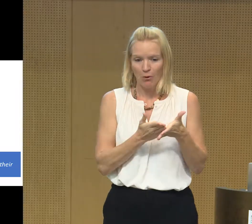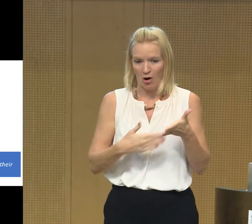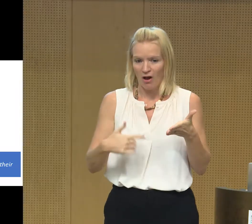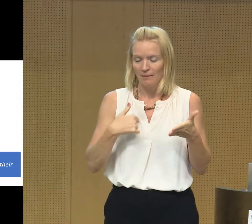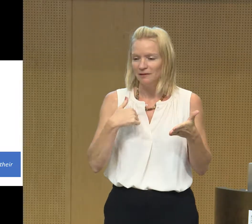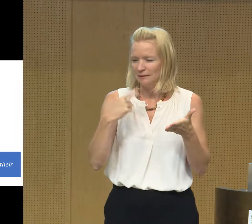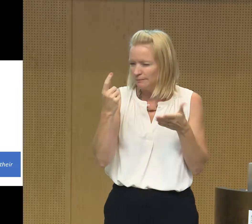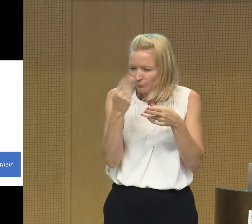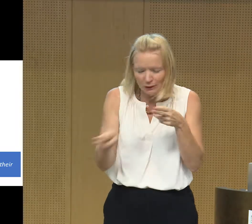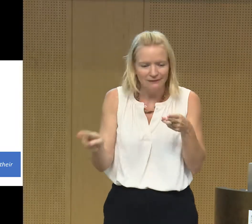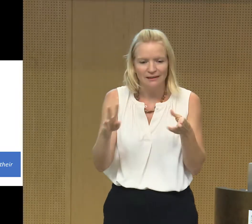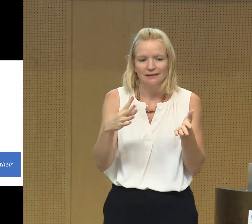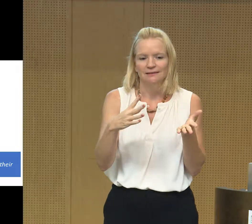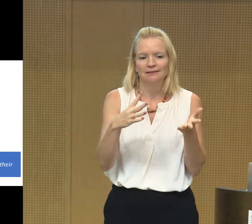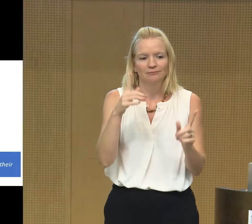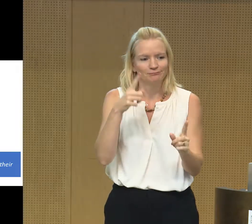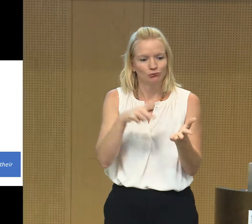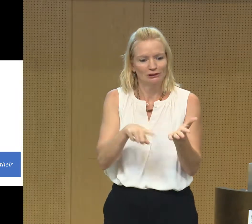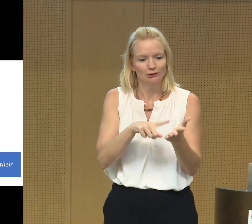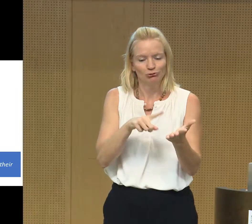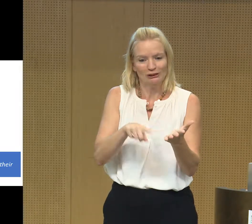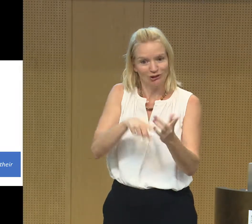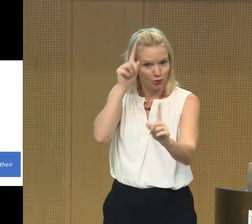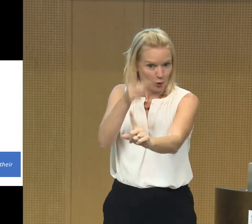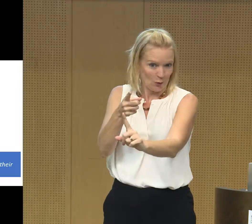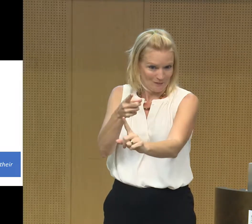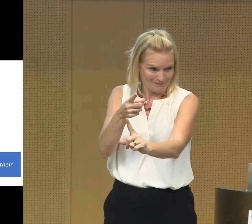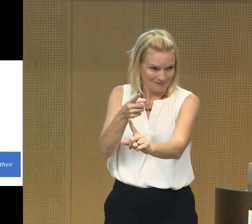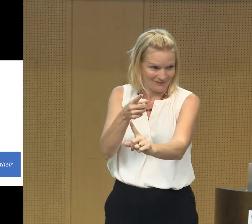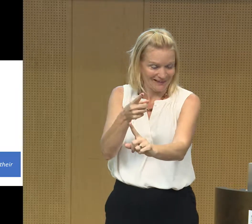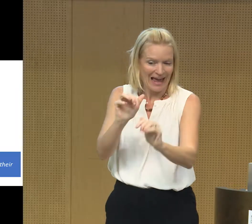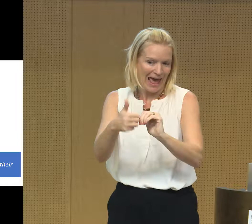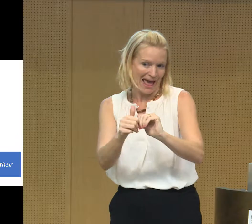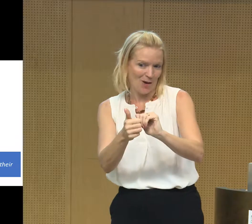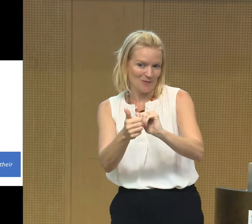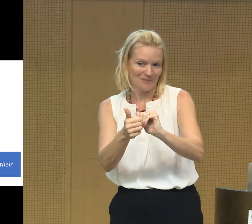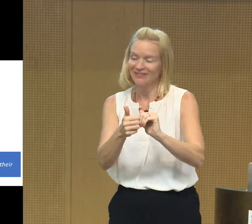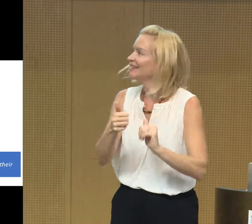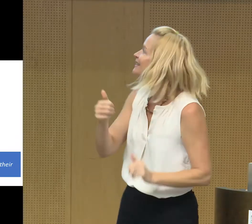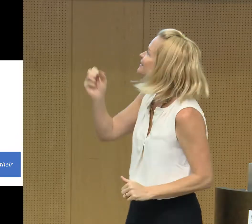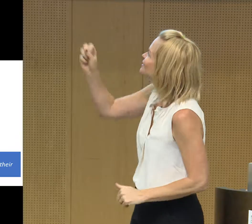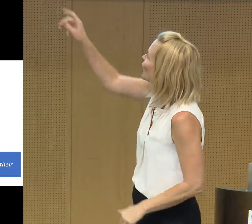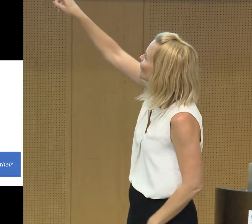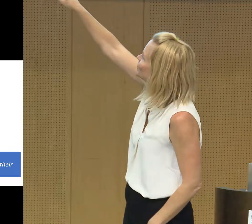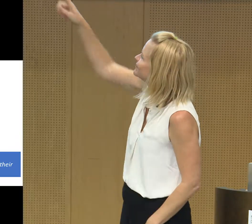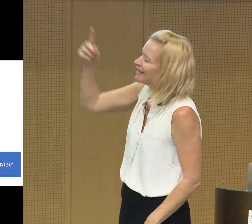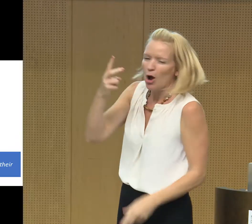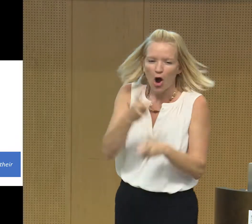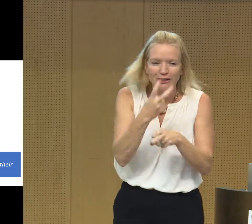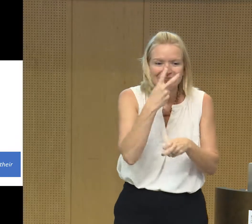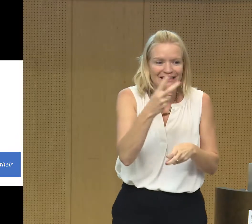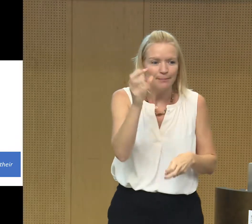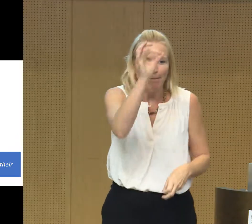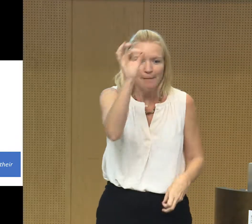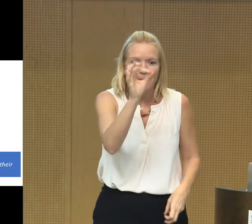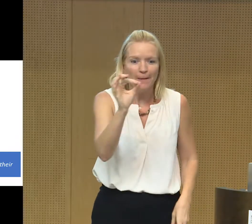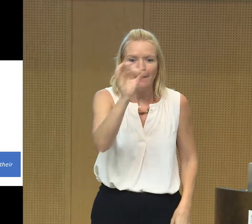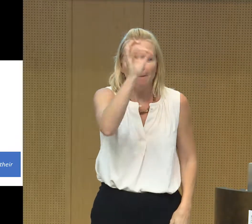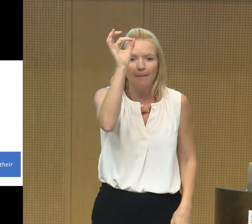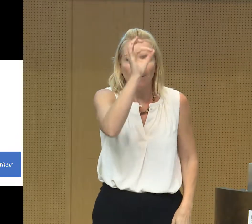So we're going to go on now to the next part, and I'm briefly going to give you some of my research goals and methods. It's really hard